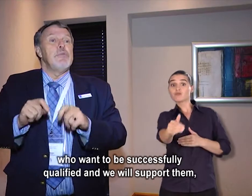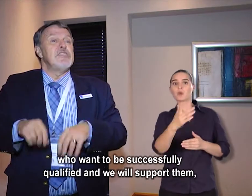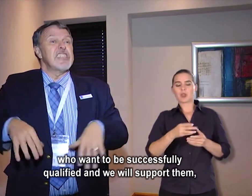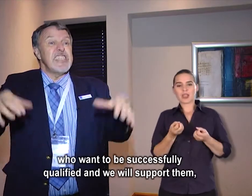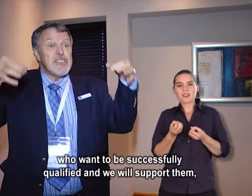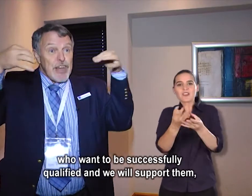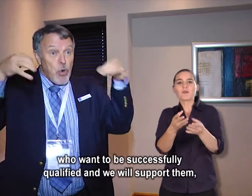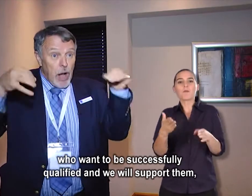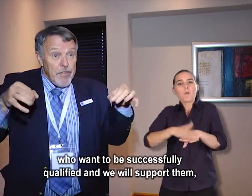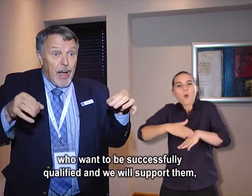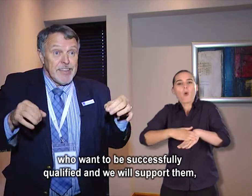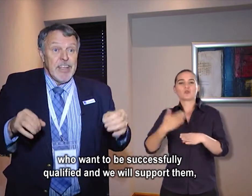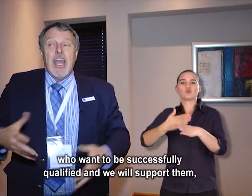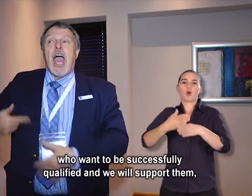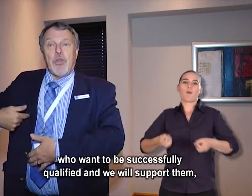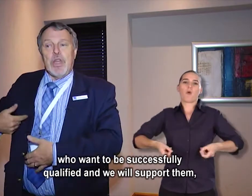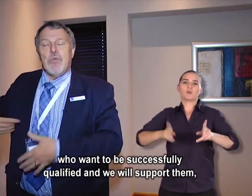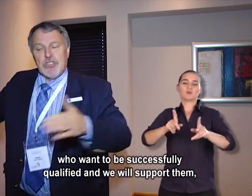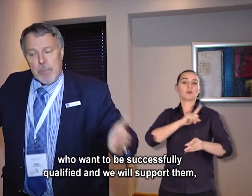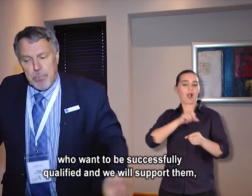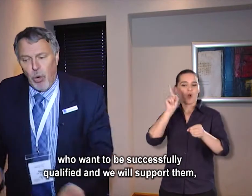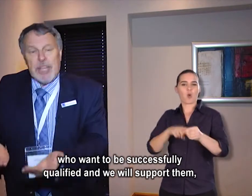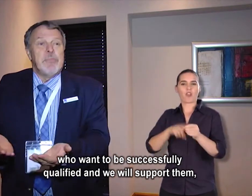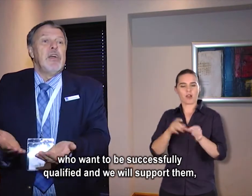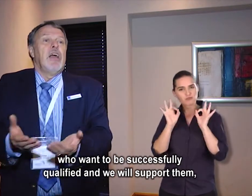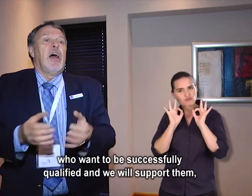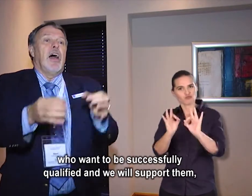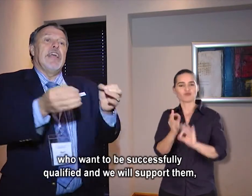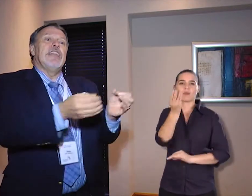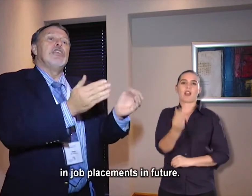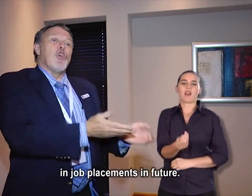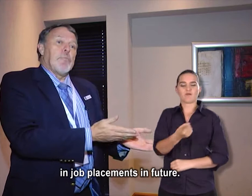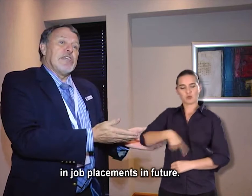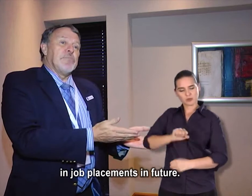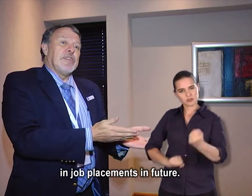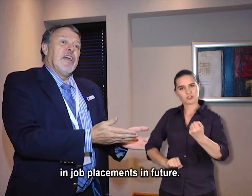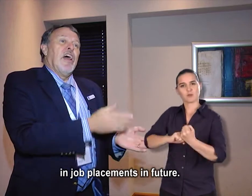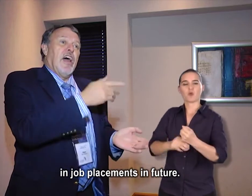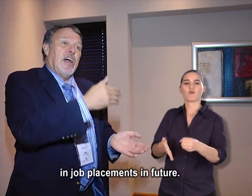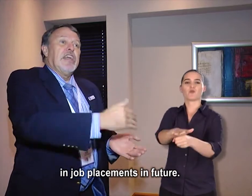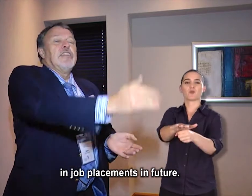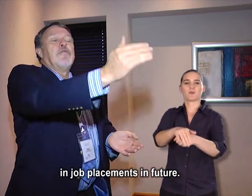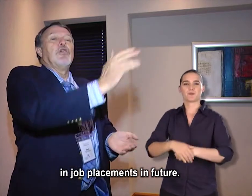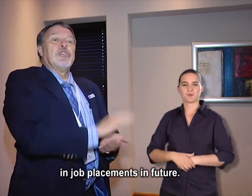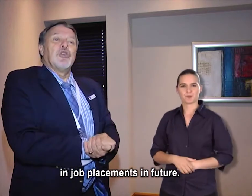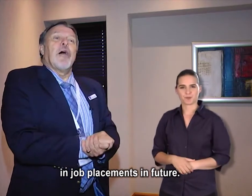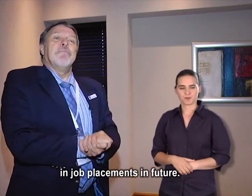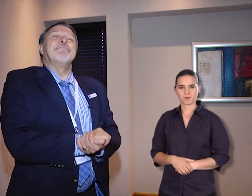be successfully qualified, and we will support him in the job placement in the future to come.